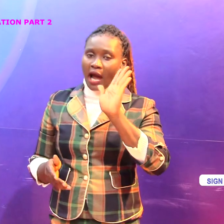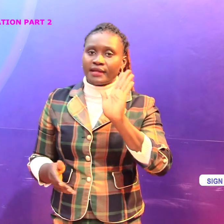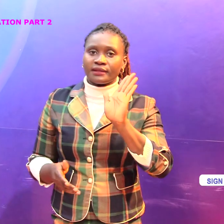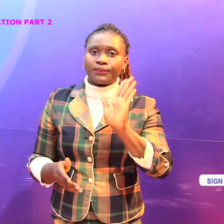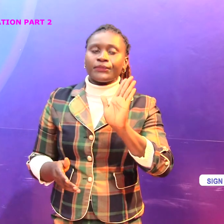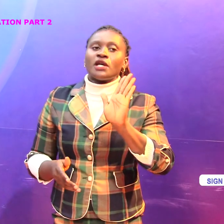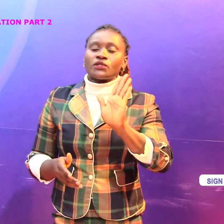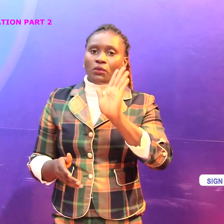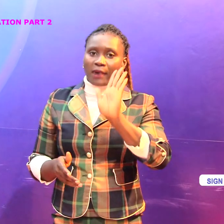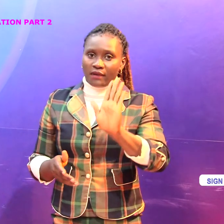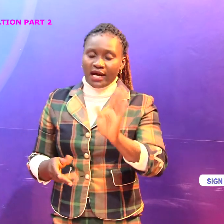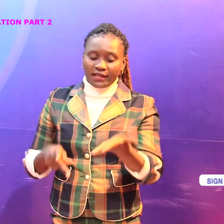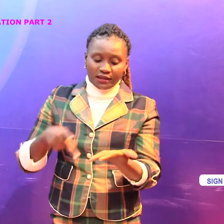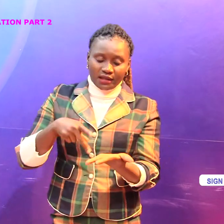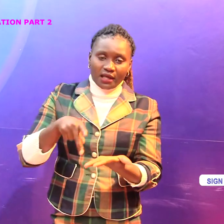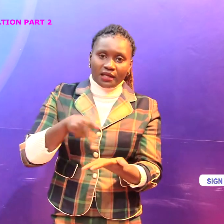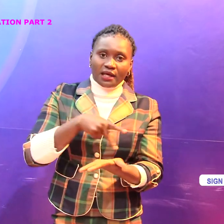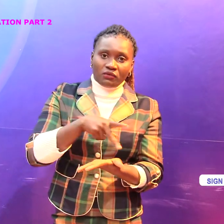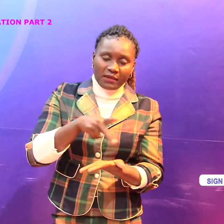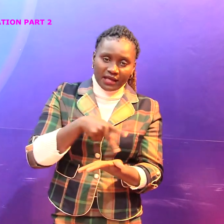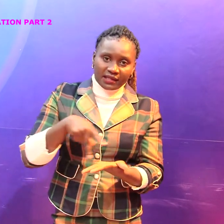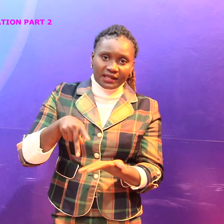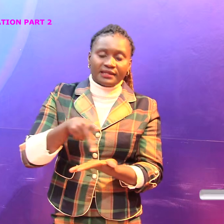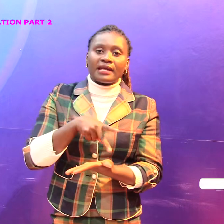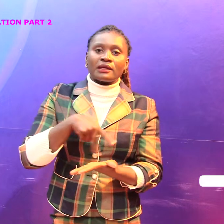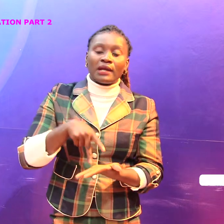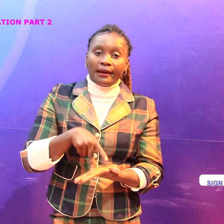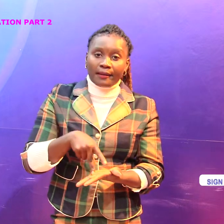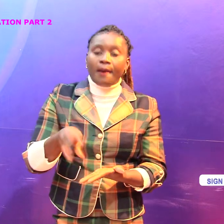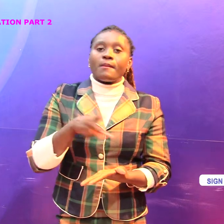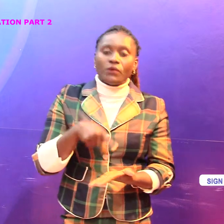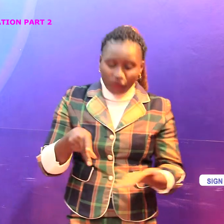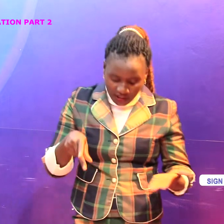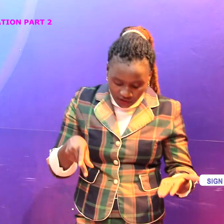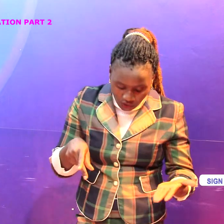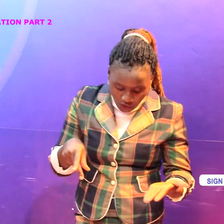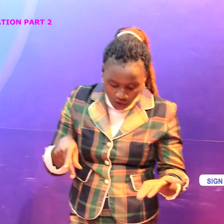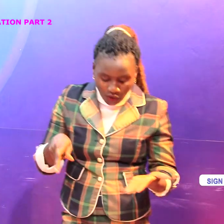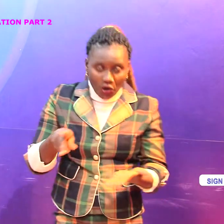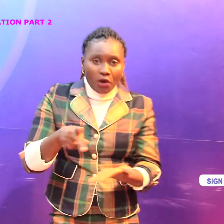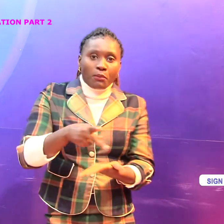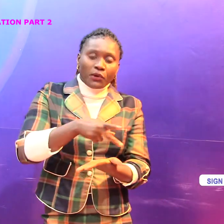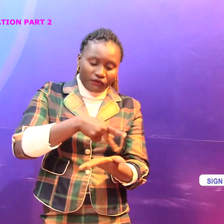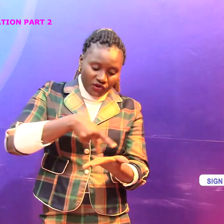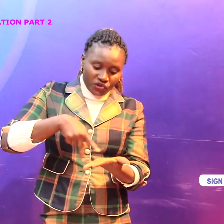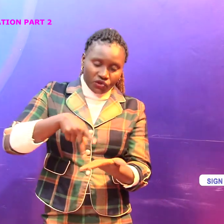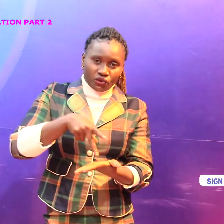hand. So palm hand, and then we make this circular movement. So provincial.